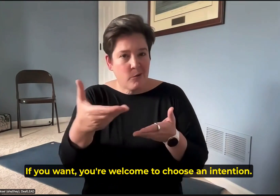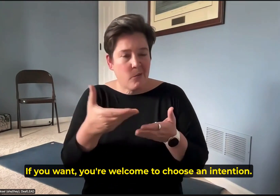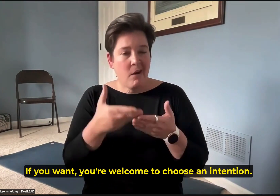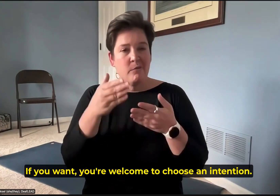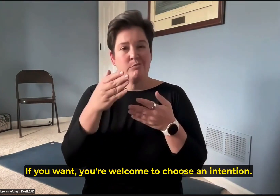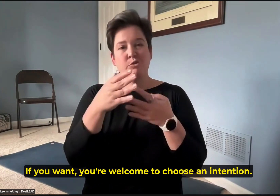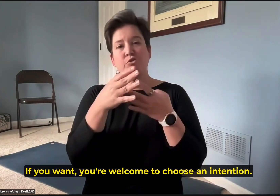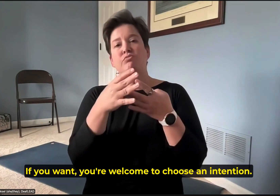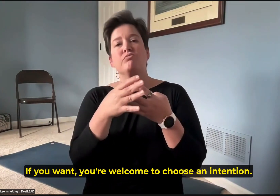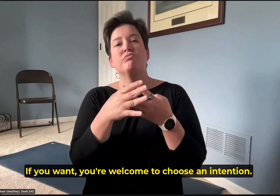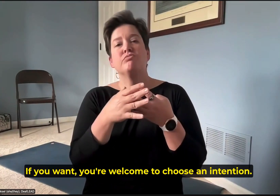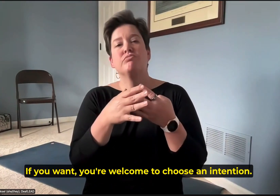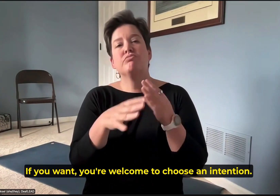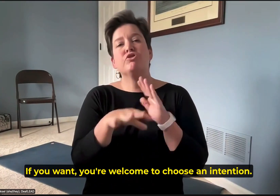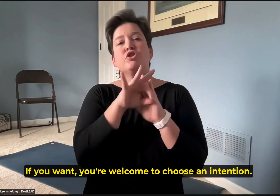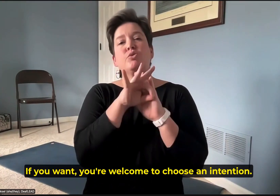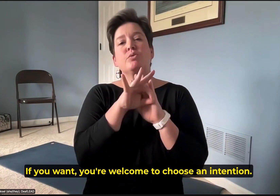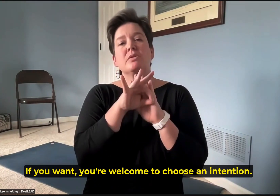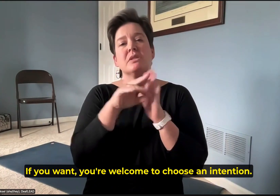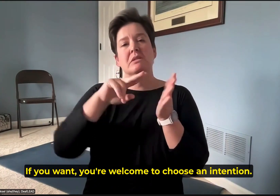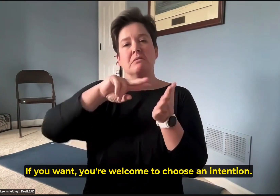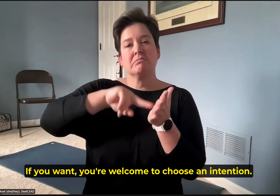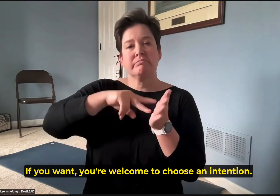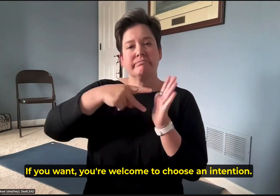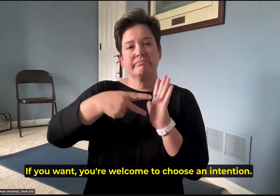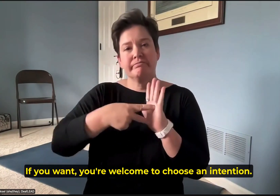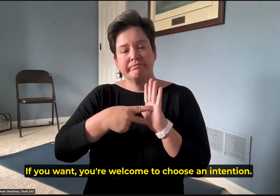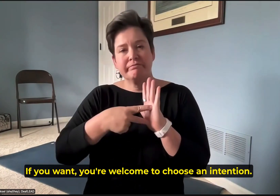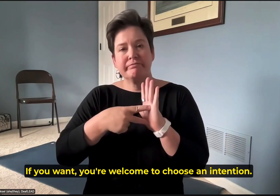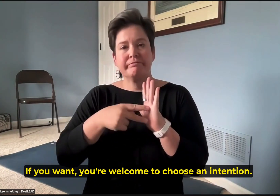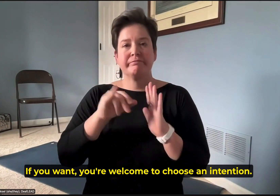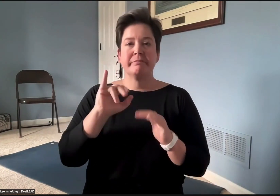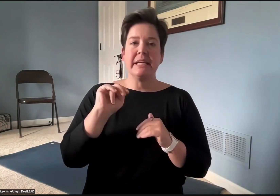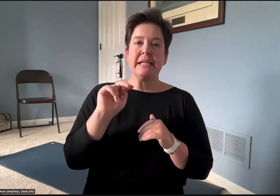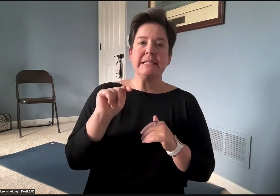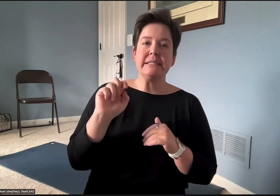If you want, you're welcome to choose an intention.